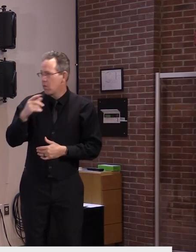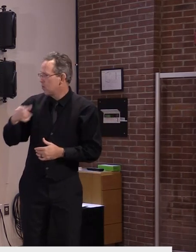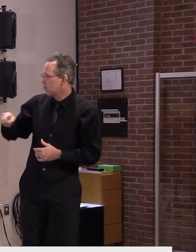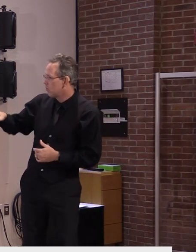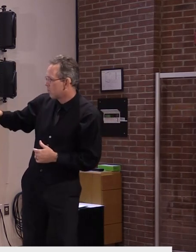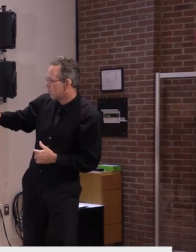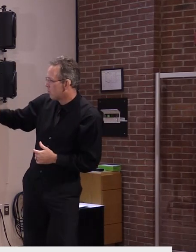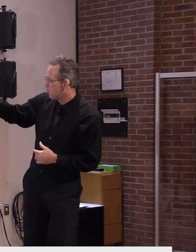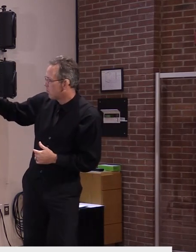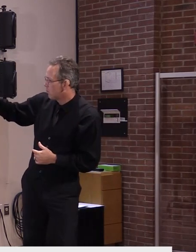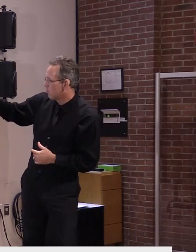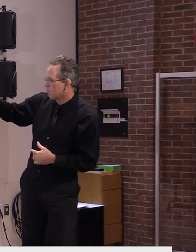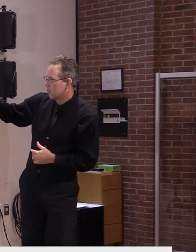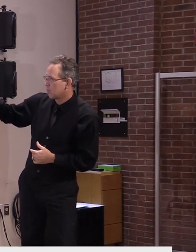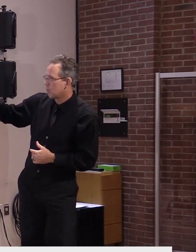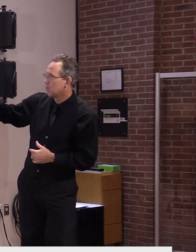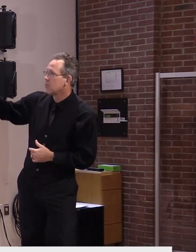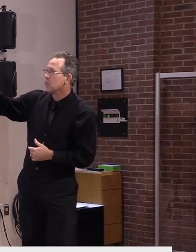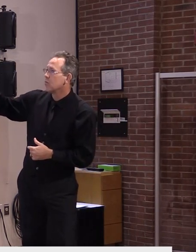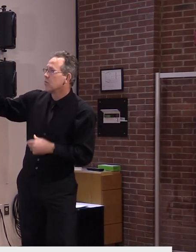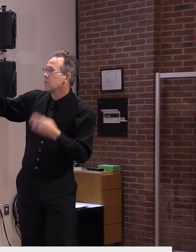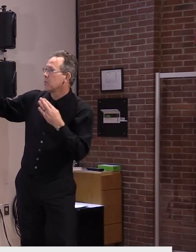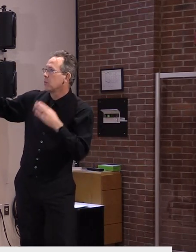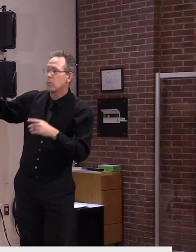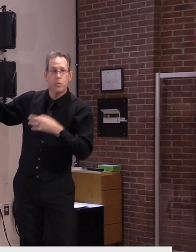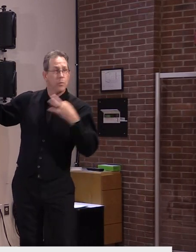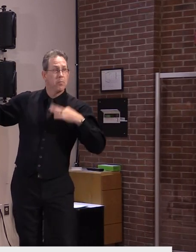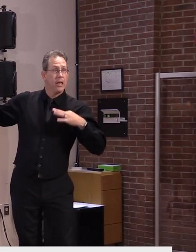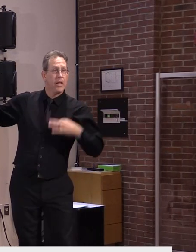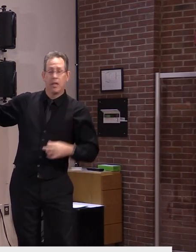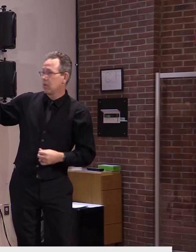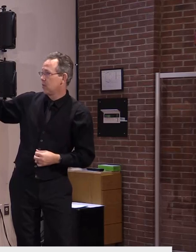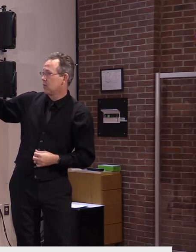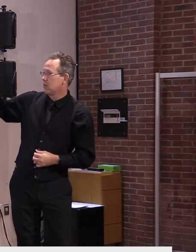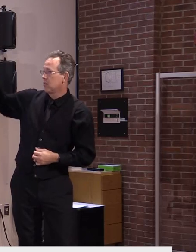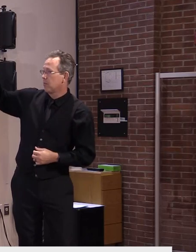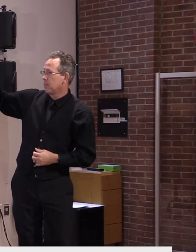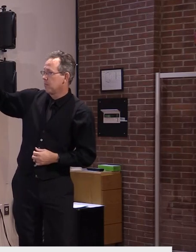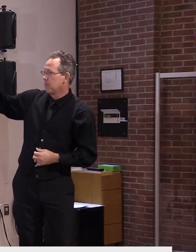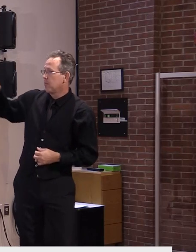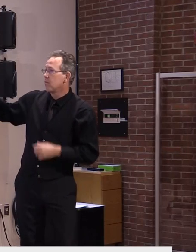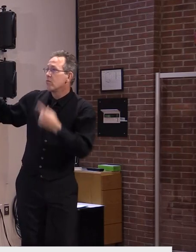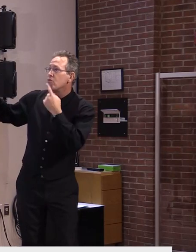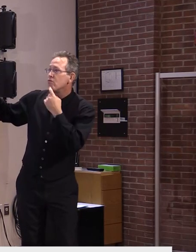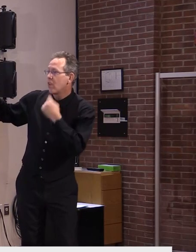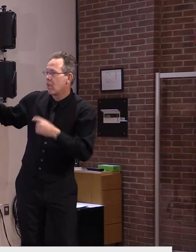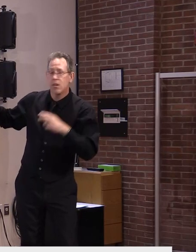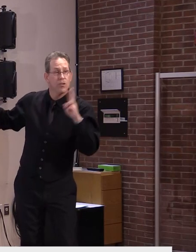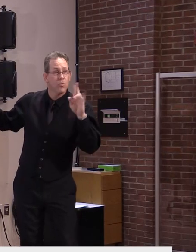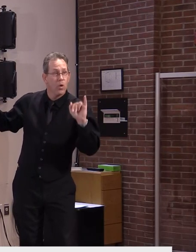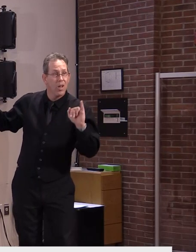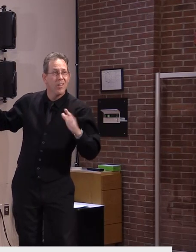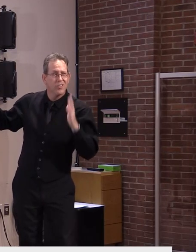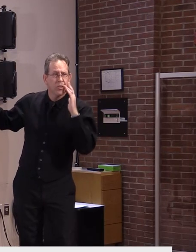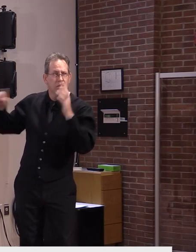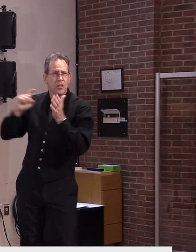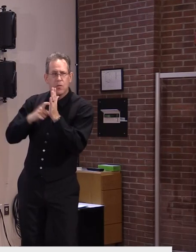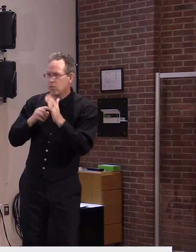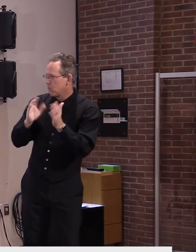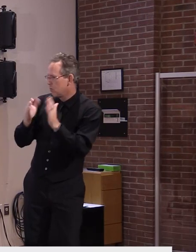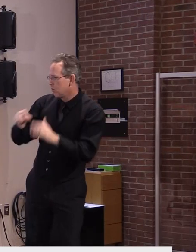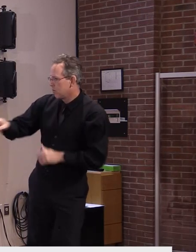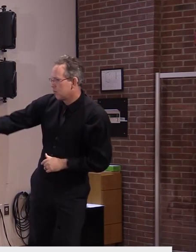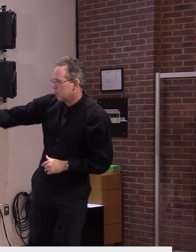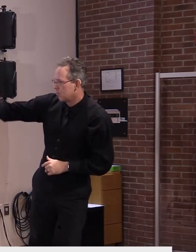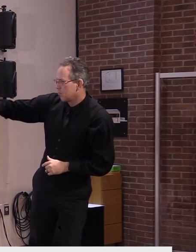through last Friday, because there were a lot of reporting delays over the weekend, so we didn't include the weekend in these numbers. But when you go through last Friday,